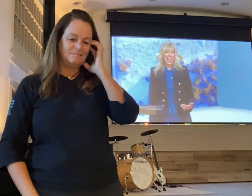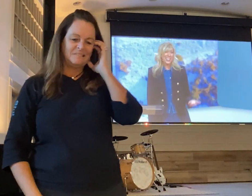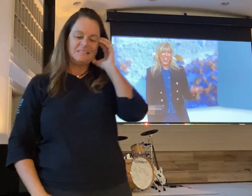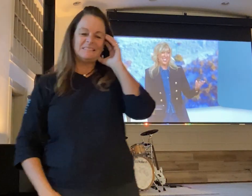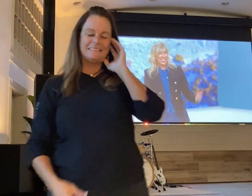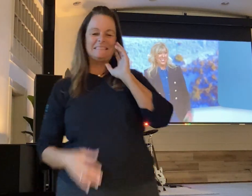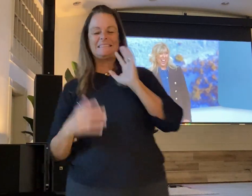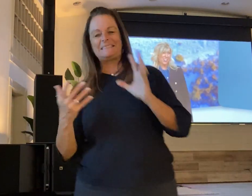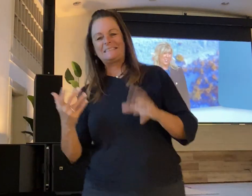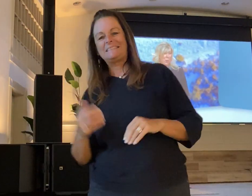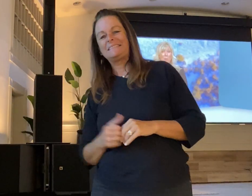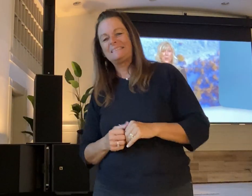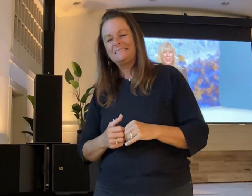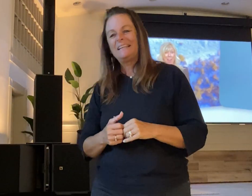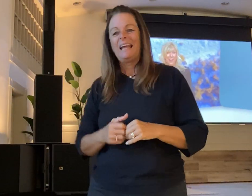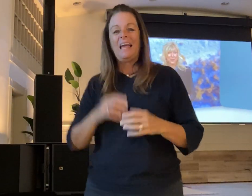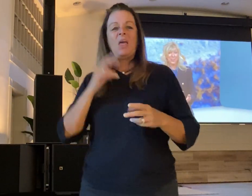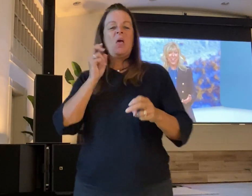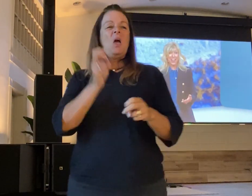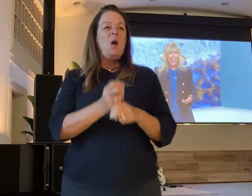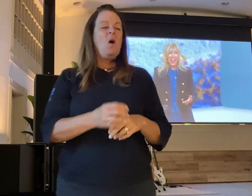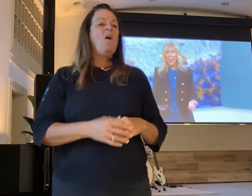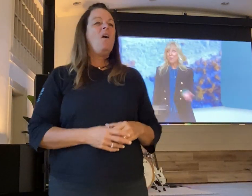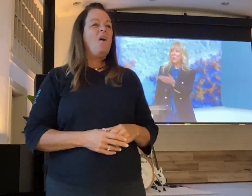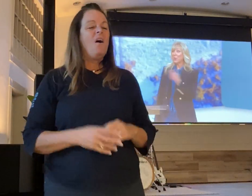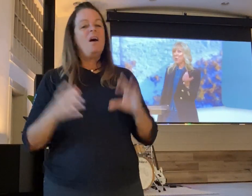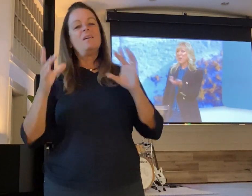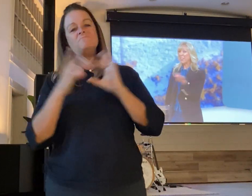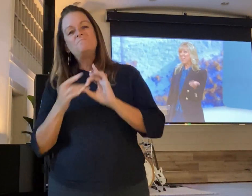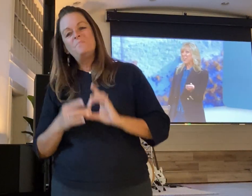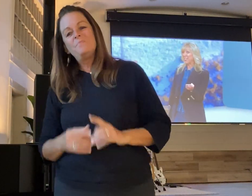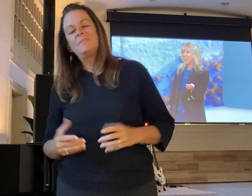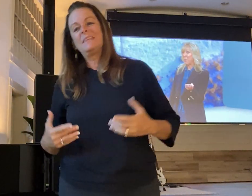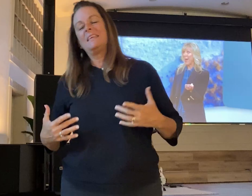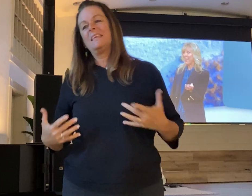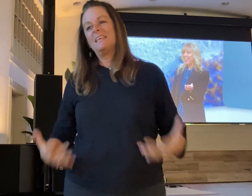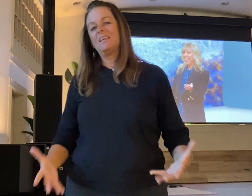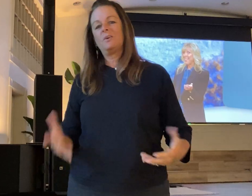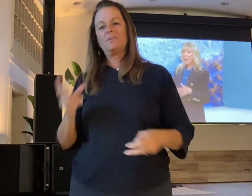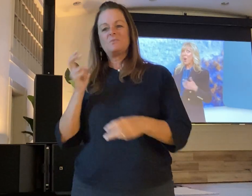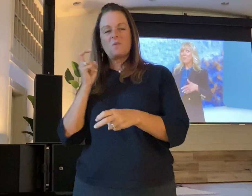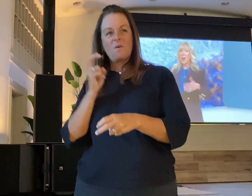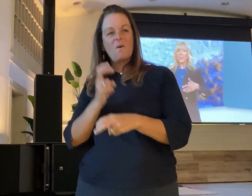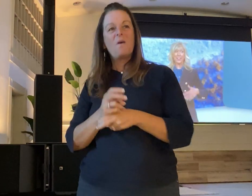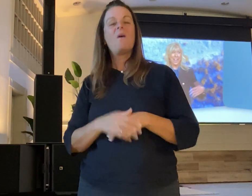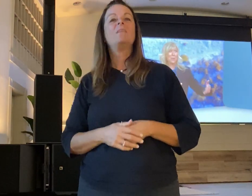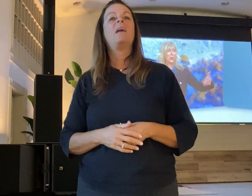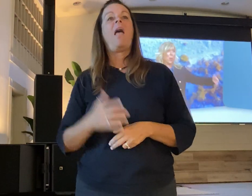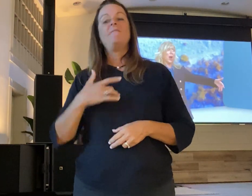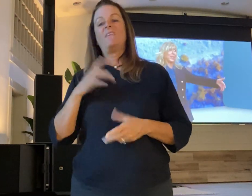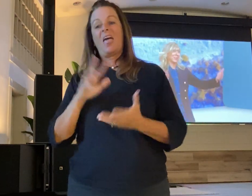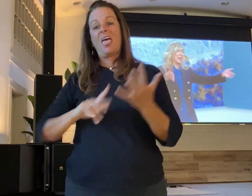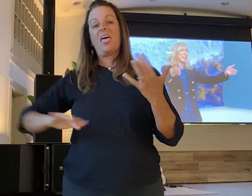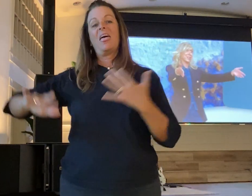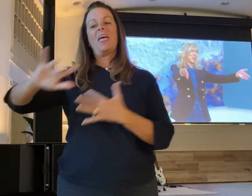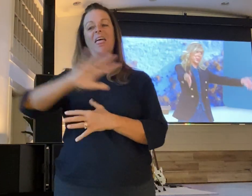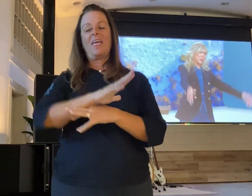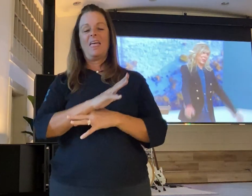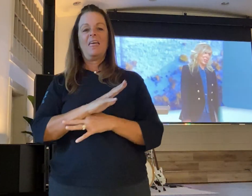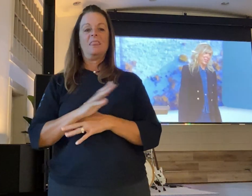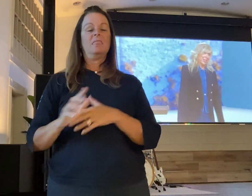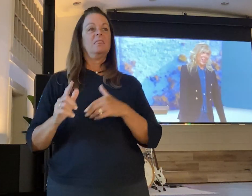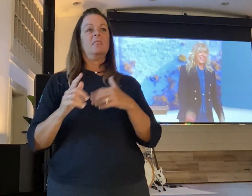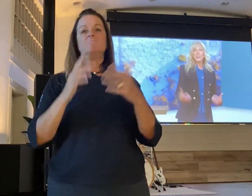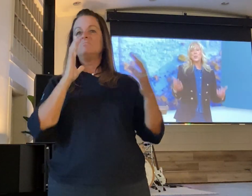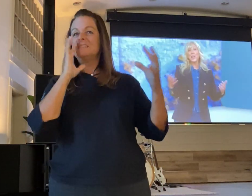we go again. We just kind of got tired of it. What we realized was that everyone in the group kind of felt the same way. They all felt like they were the ones making